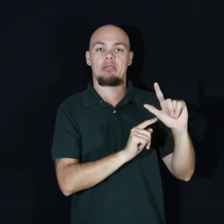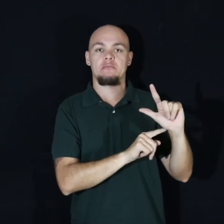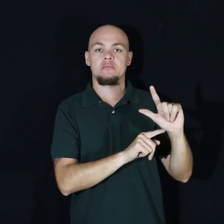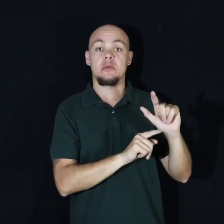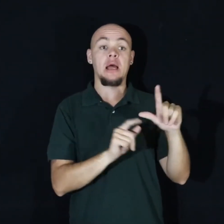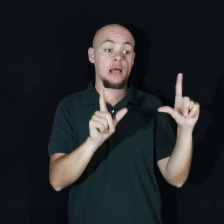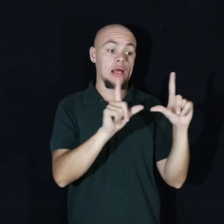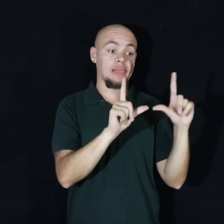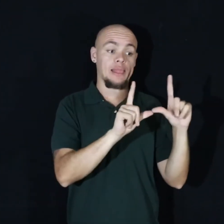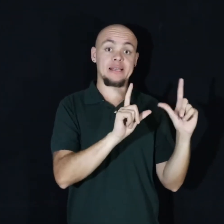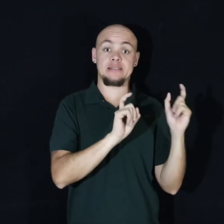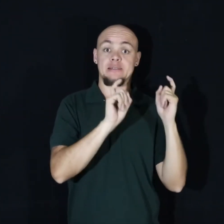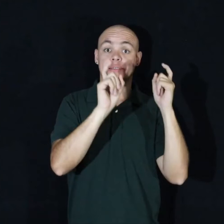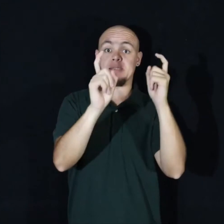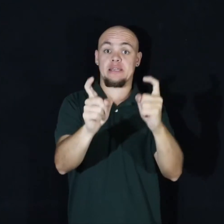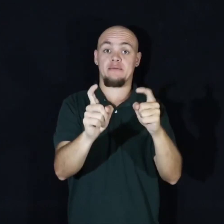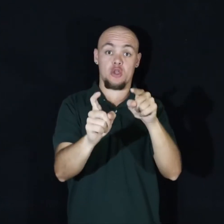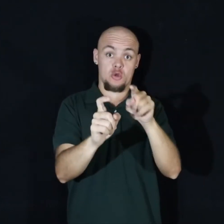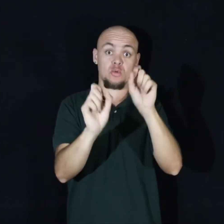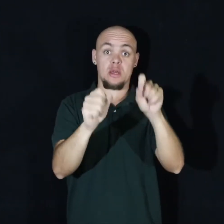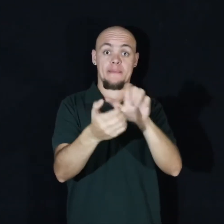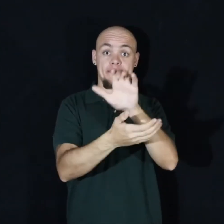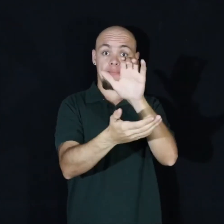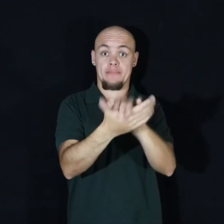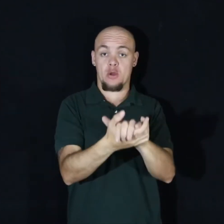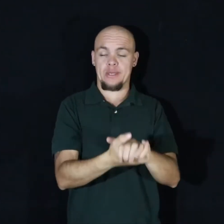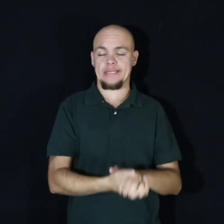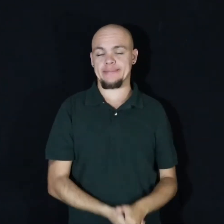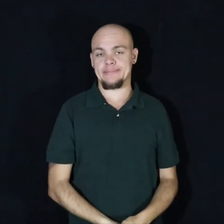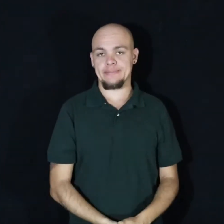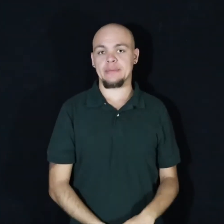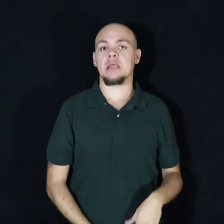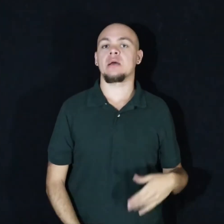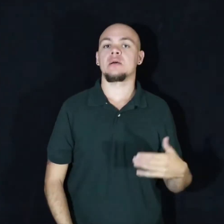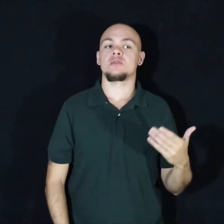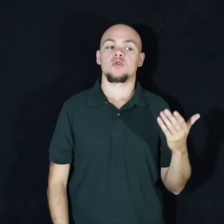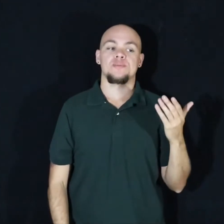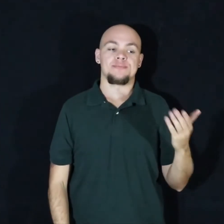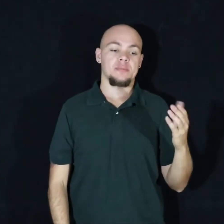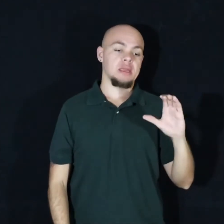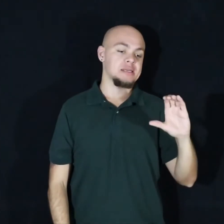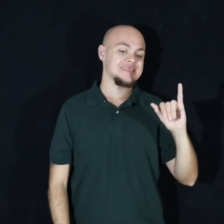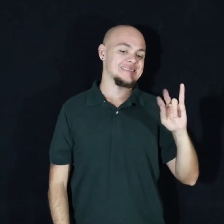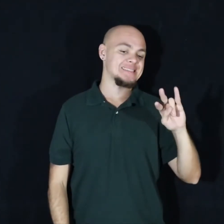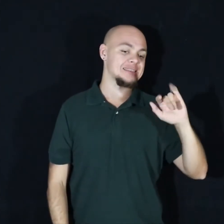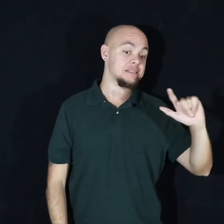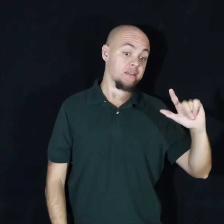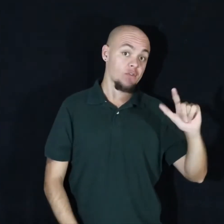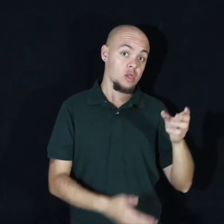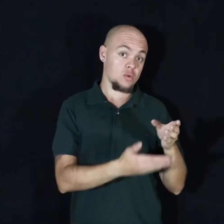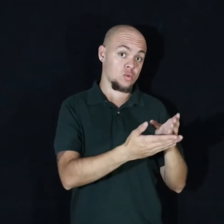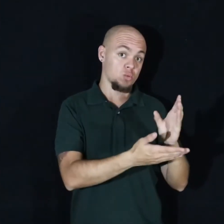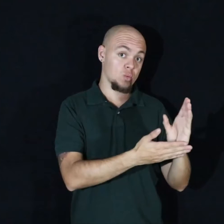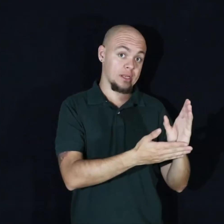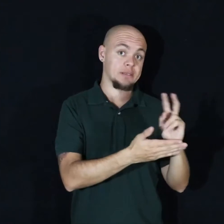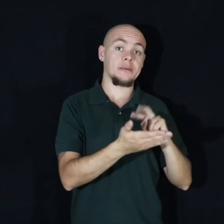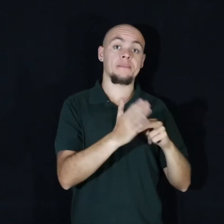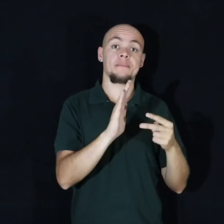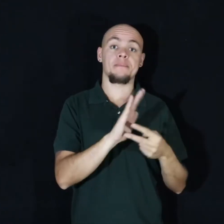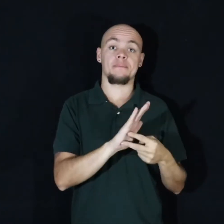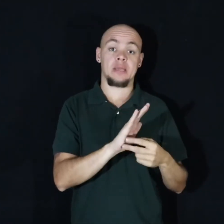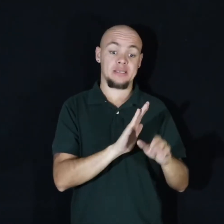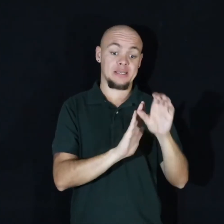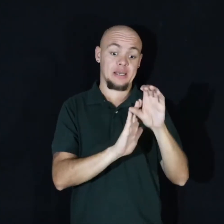civil institution. You are issued a license to be married. And so as a civil